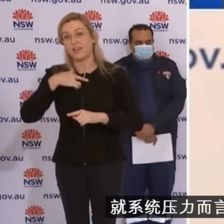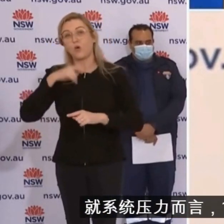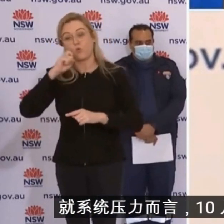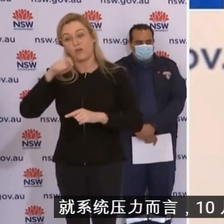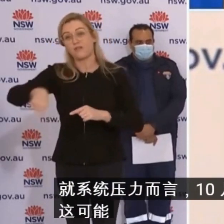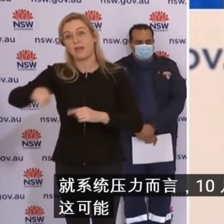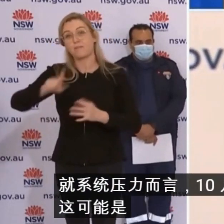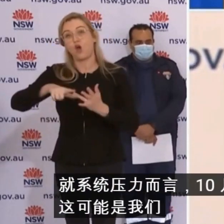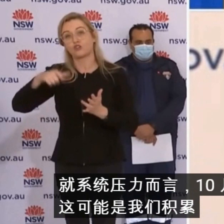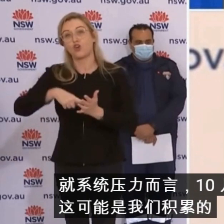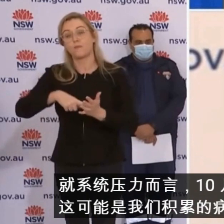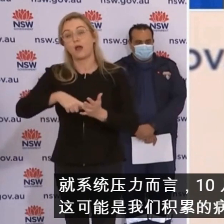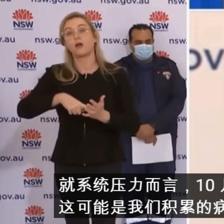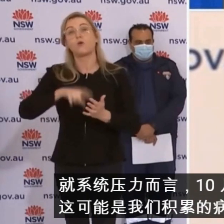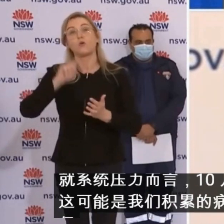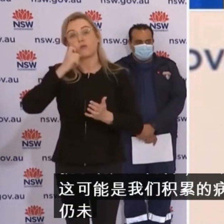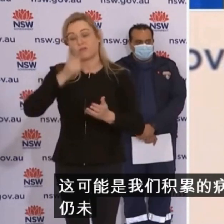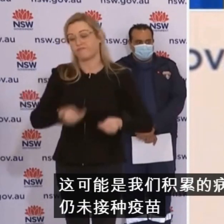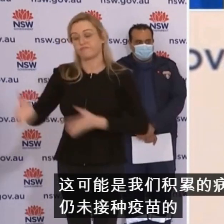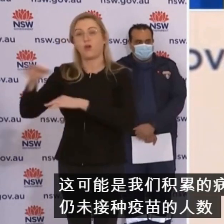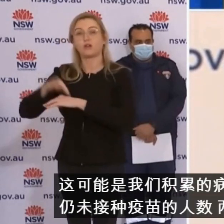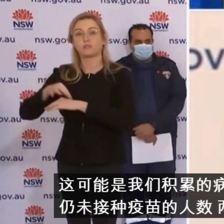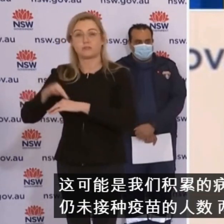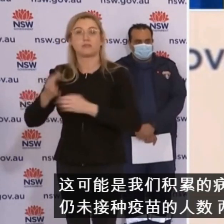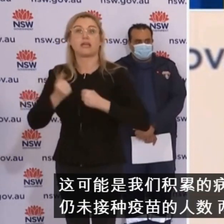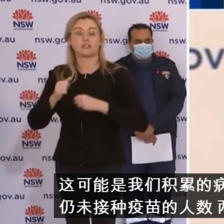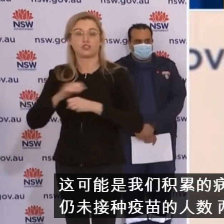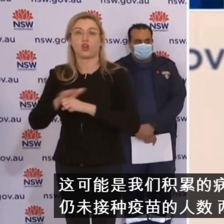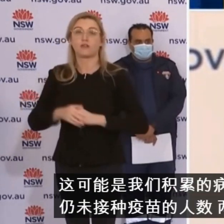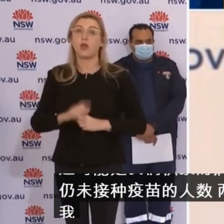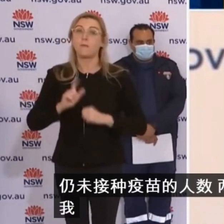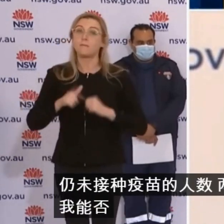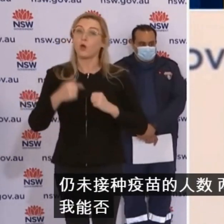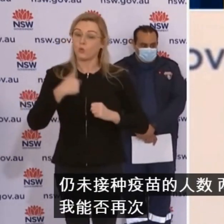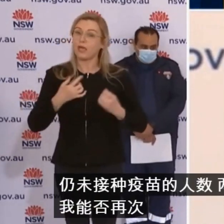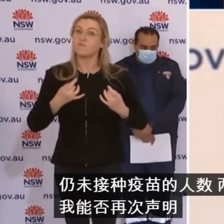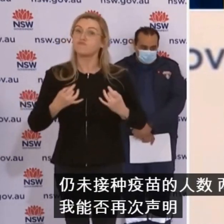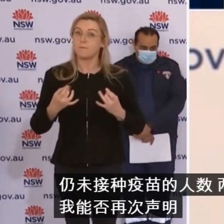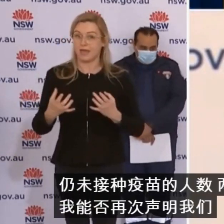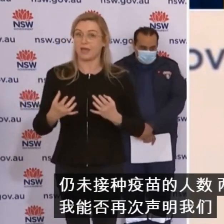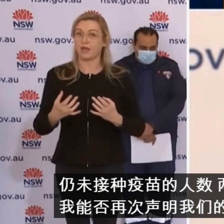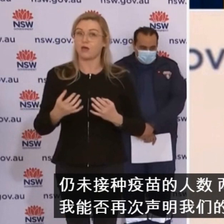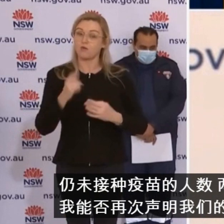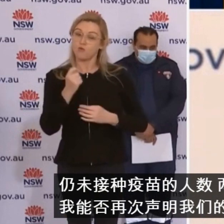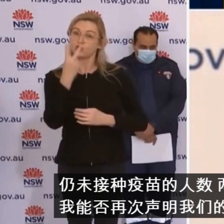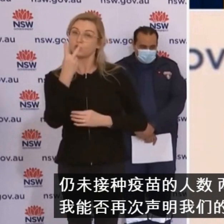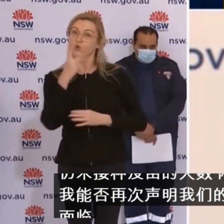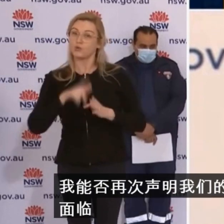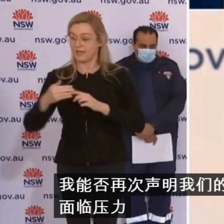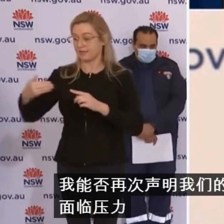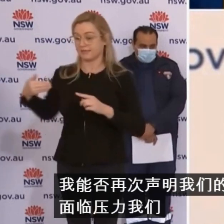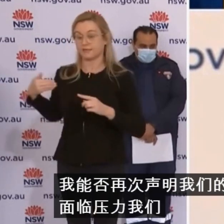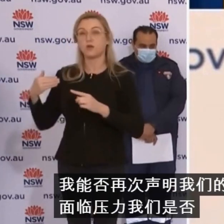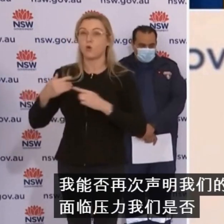pressure on the system, and that's why we're gearing up for that. We have been for nearly 2 years. Can I state again, our hospital system is